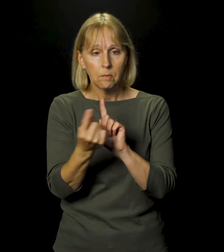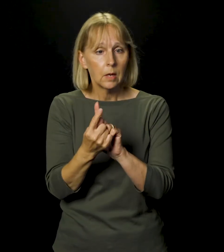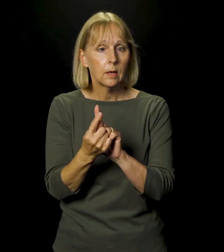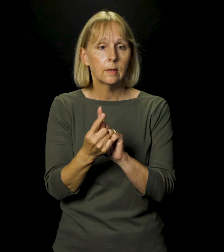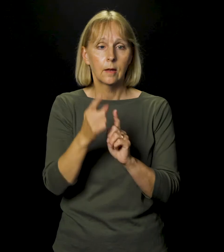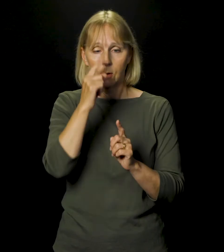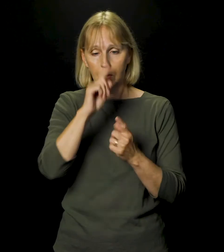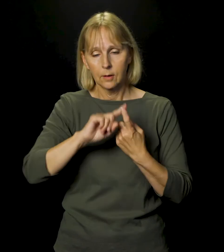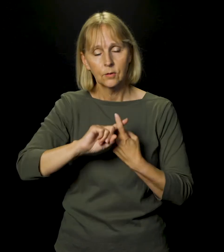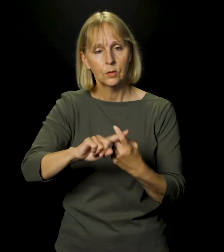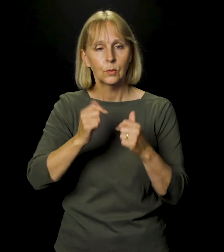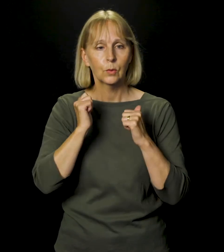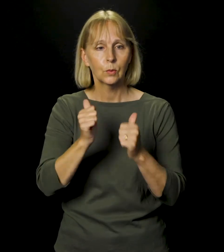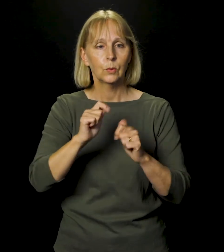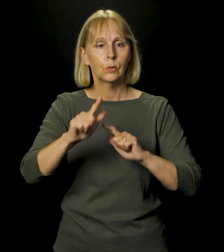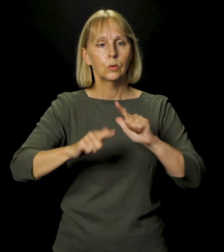great journey together.